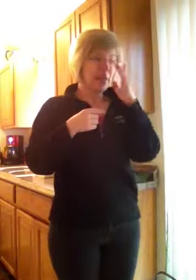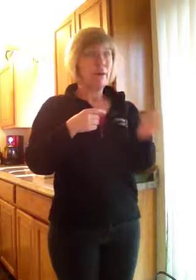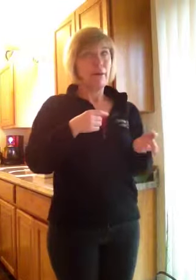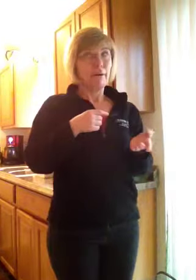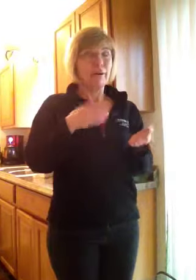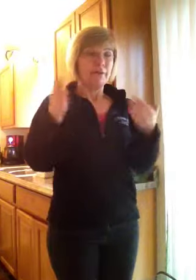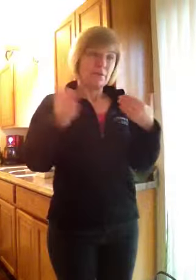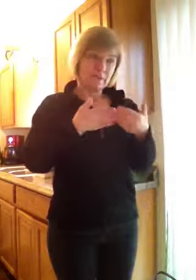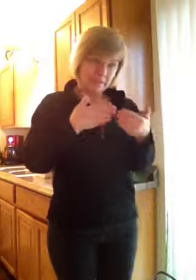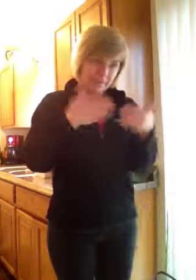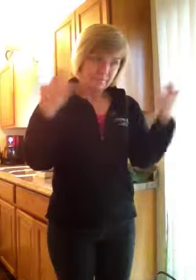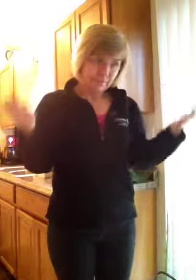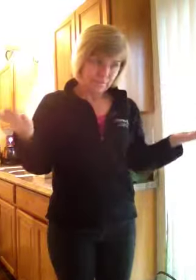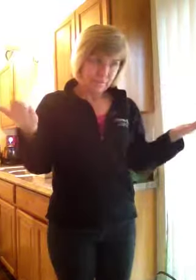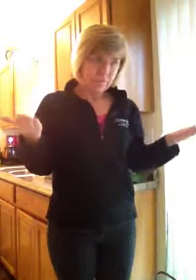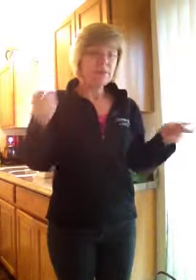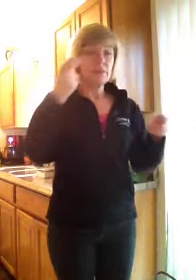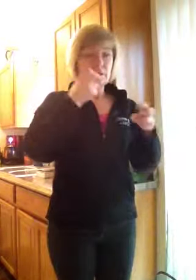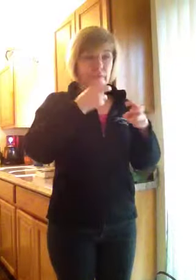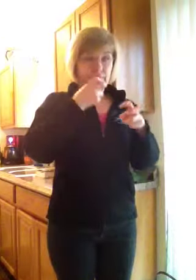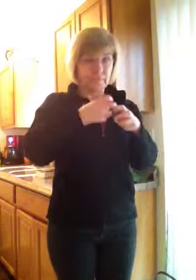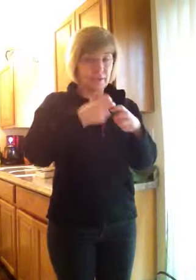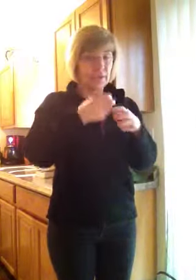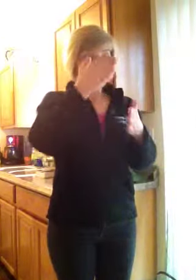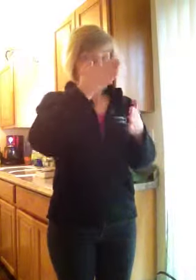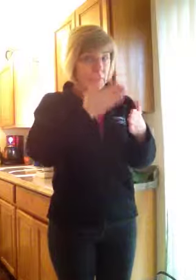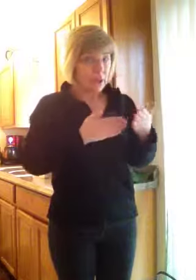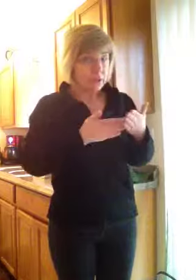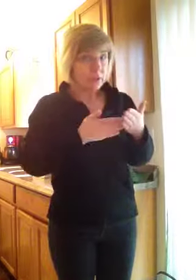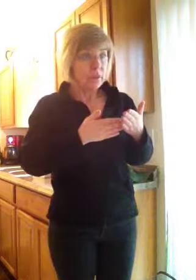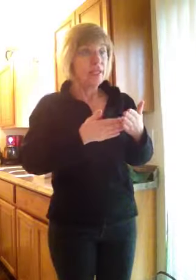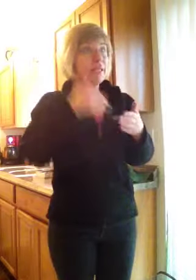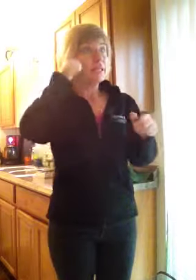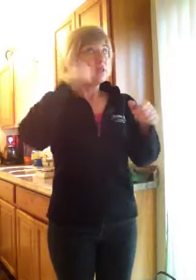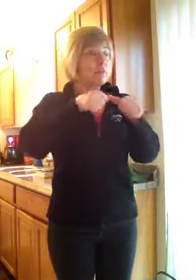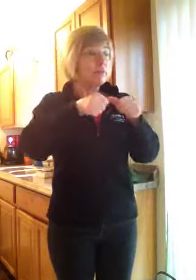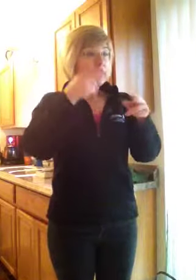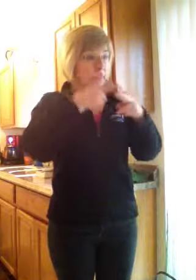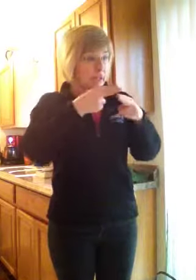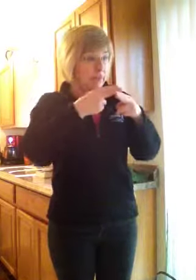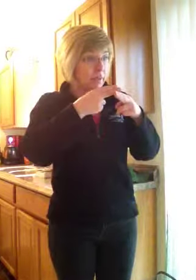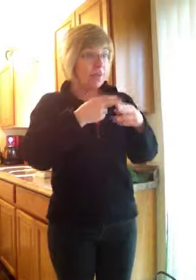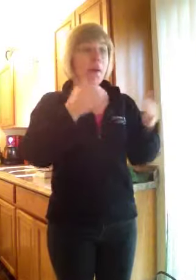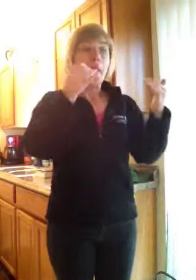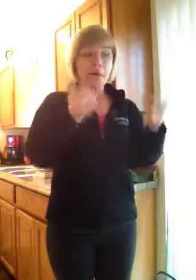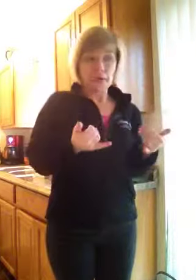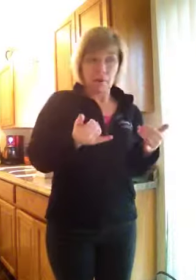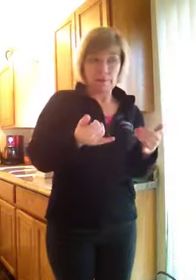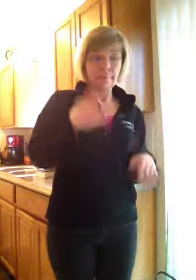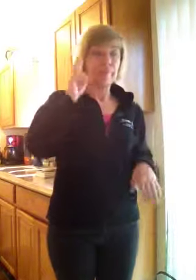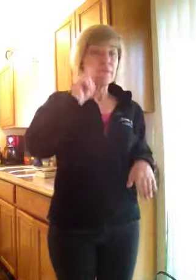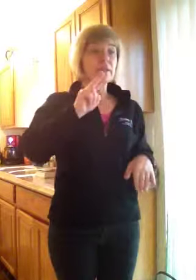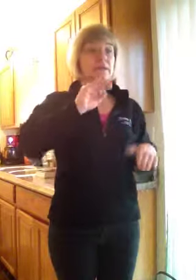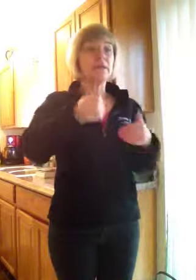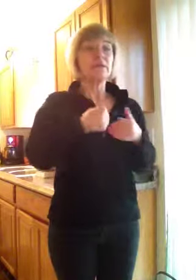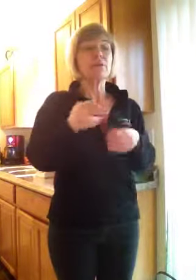hardest part is just remembering the names. And now that you know both ways to classify triangles, let's see how you can use them together. Yep, you